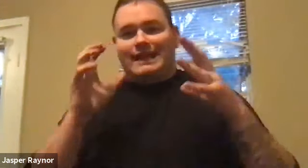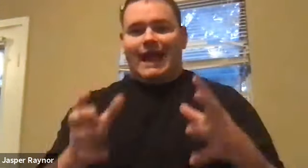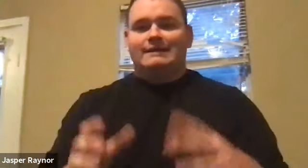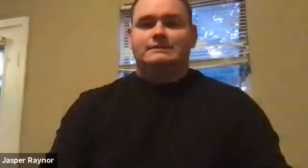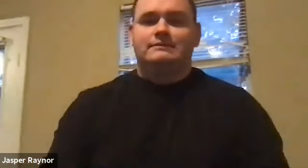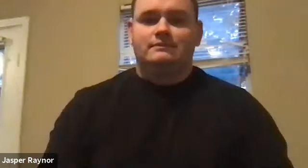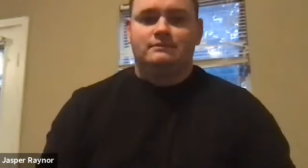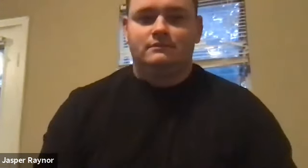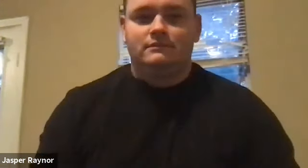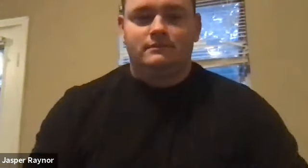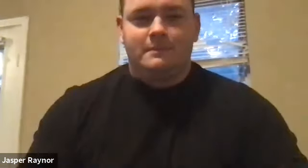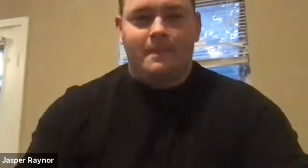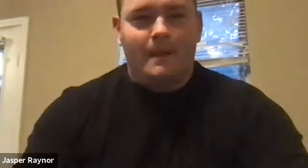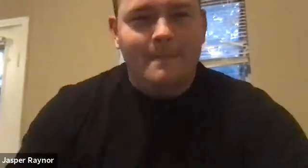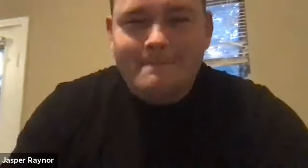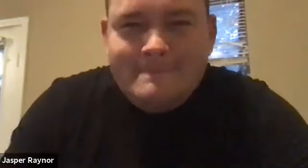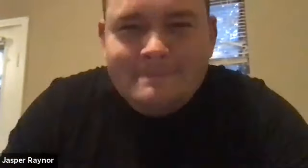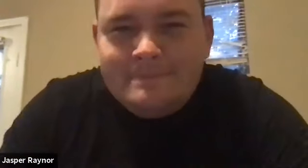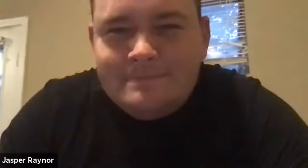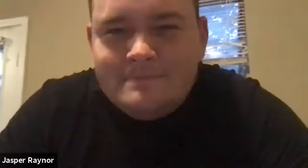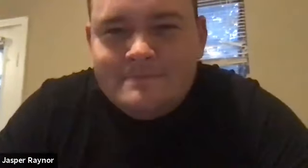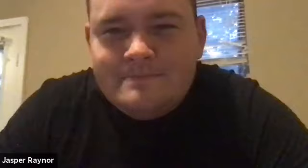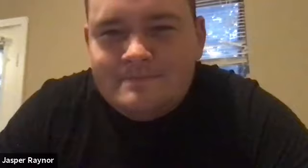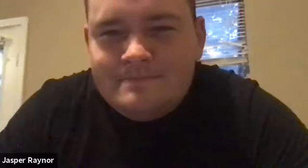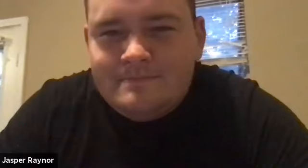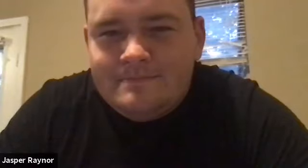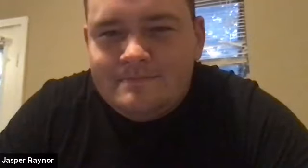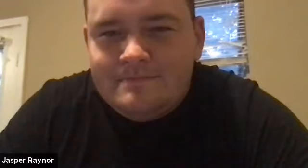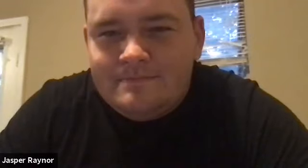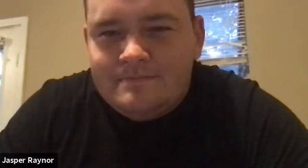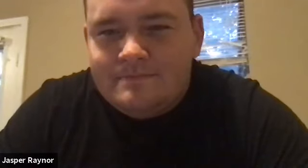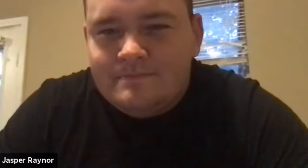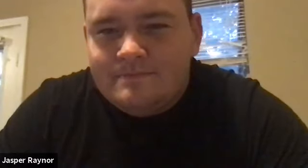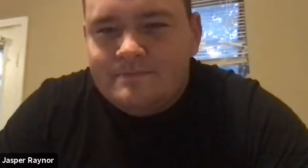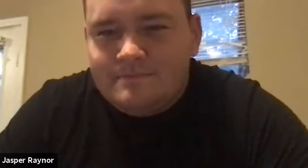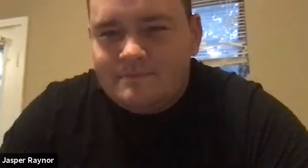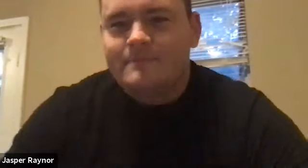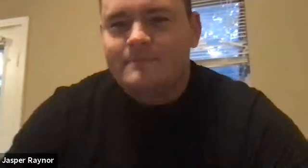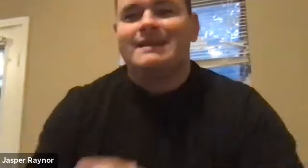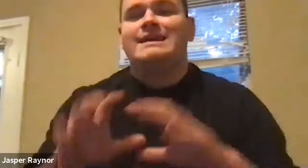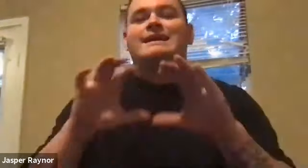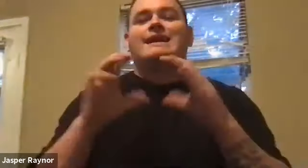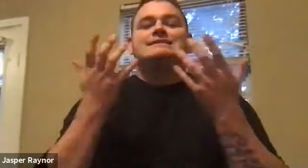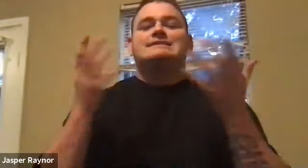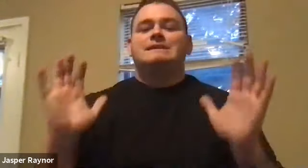class. dismissed? Huh? How do you say dismissed? Like class dismissed? Class